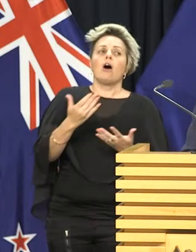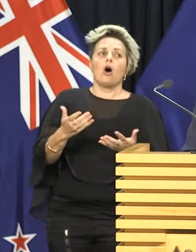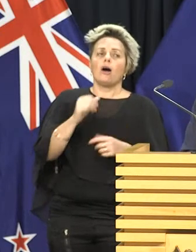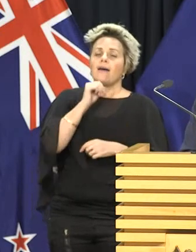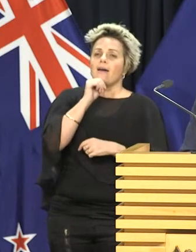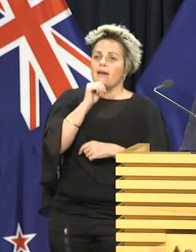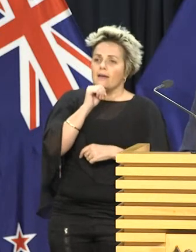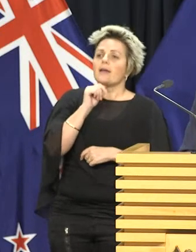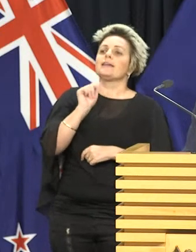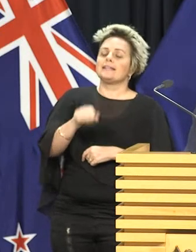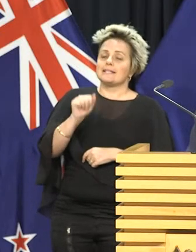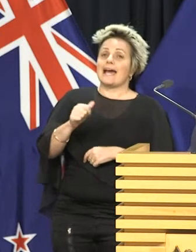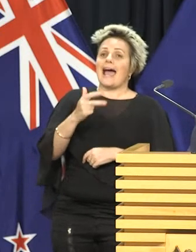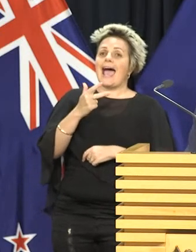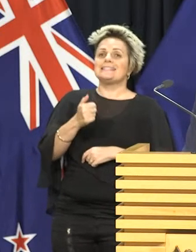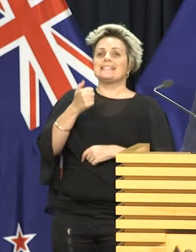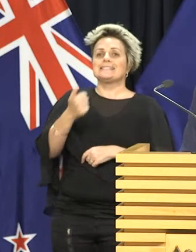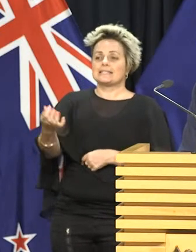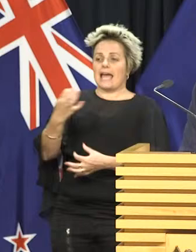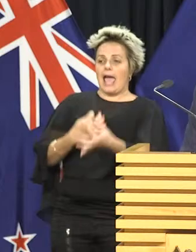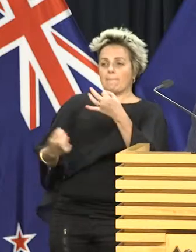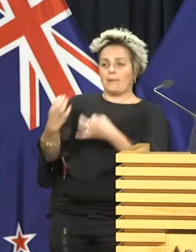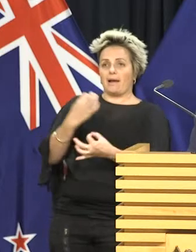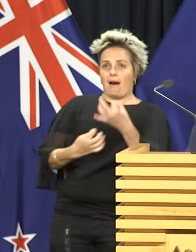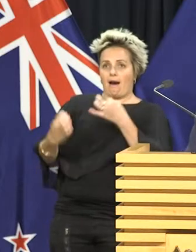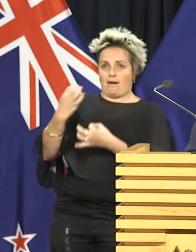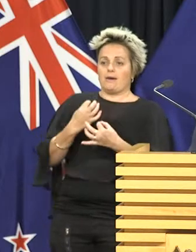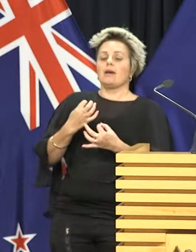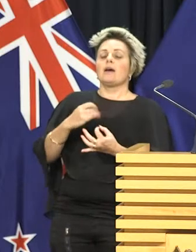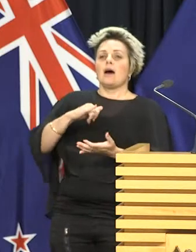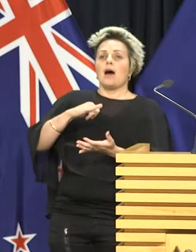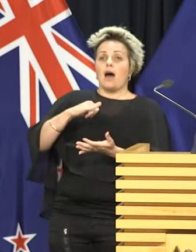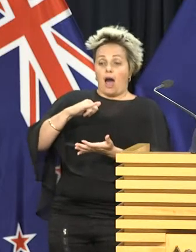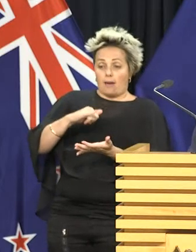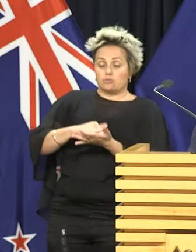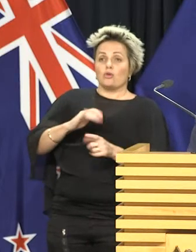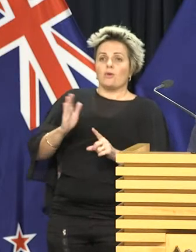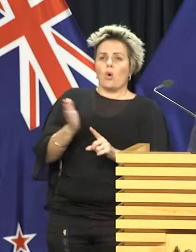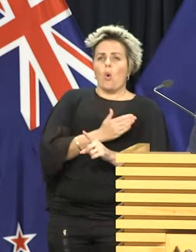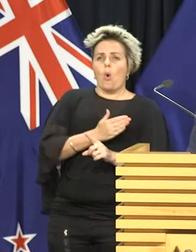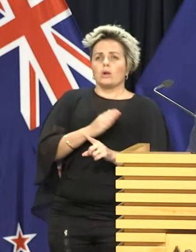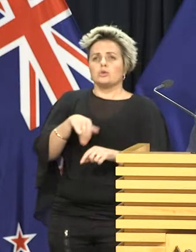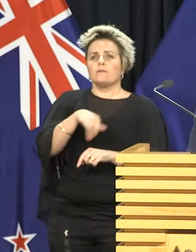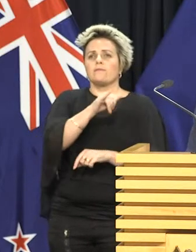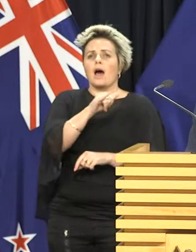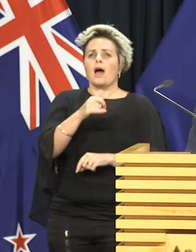interest ones. There have been 86 applications. All have been approved. The vast majority related to